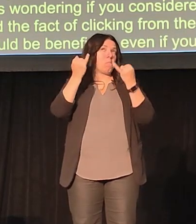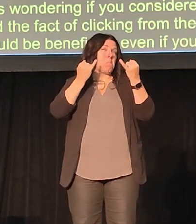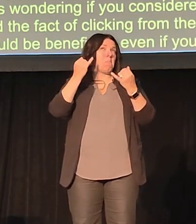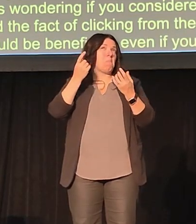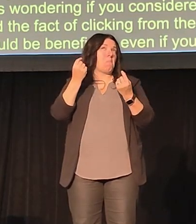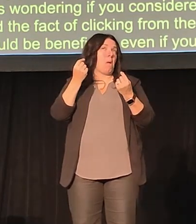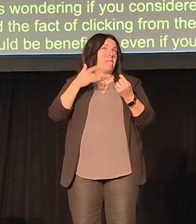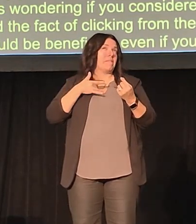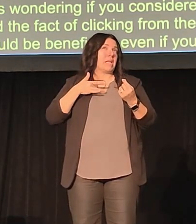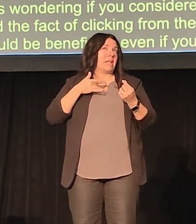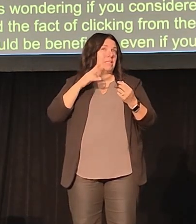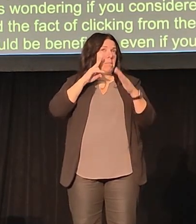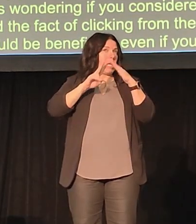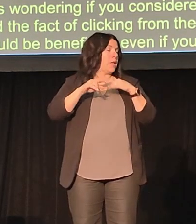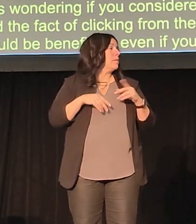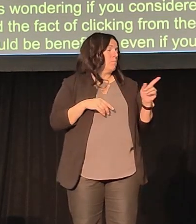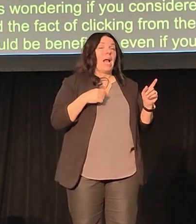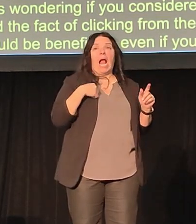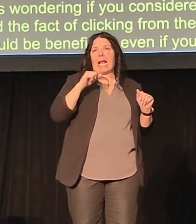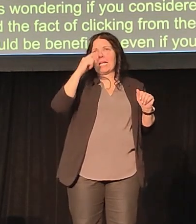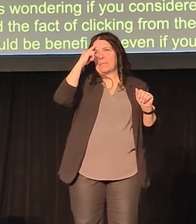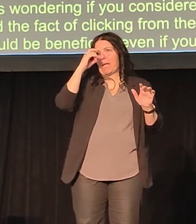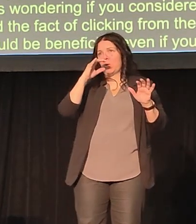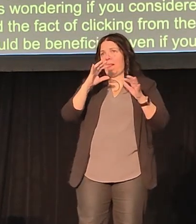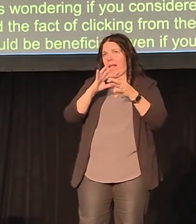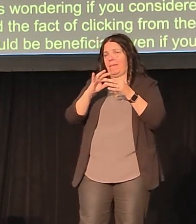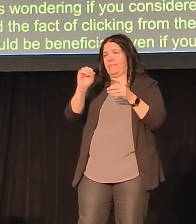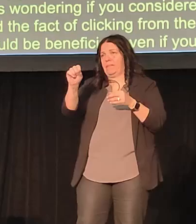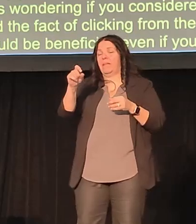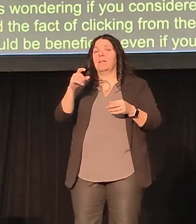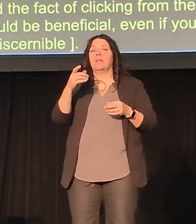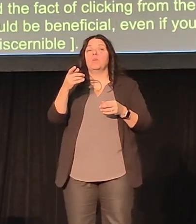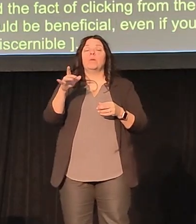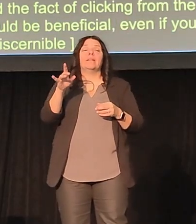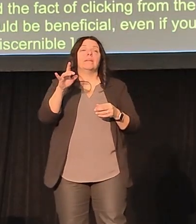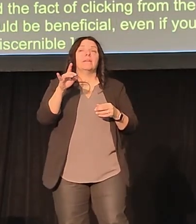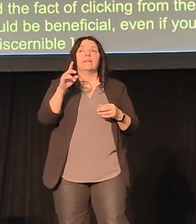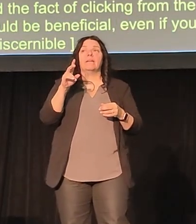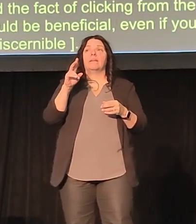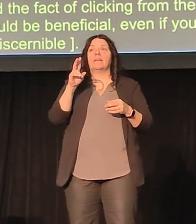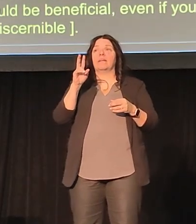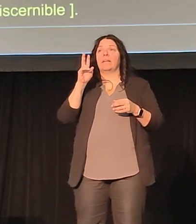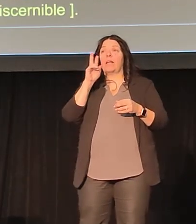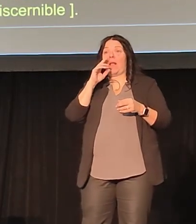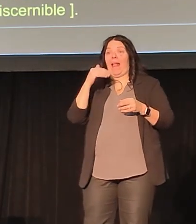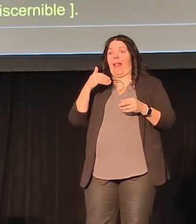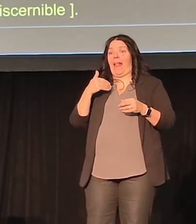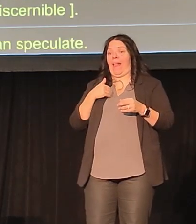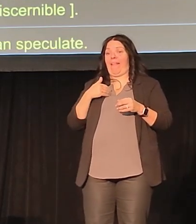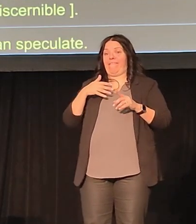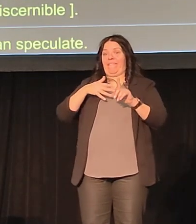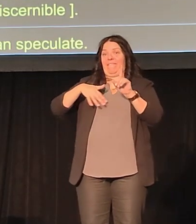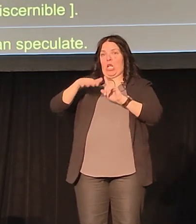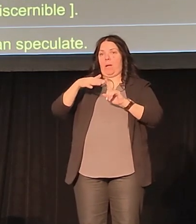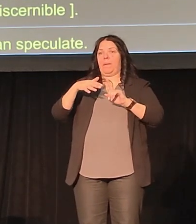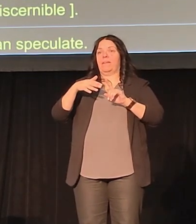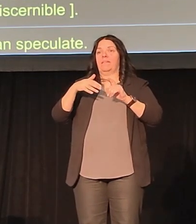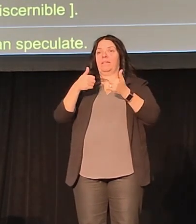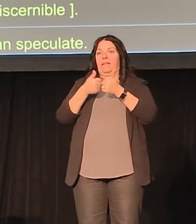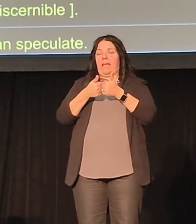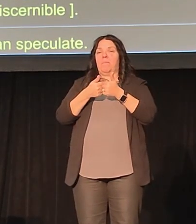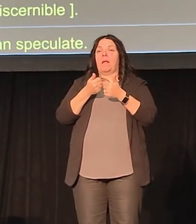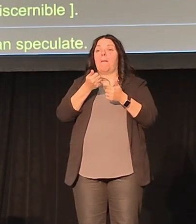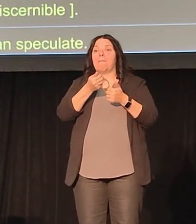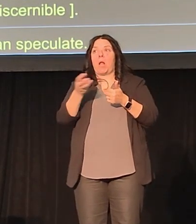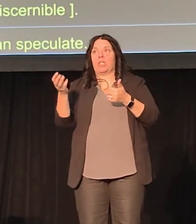thank you. I can speculate. So let's say that we had a multiplayer environment where we could have multiple participants